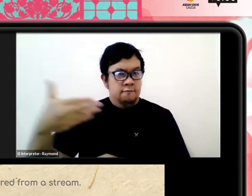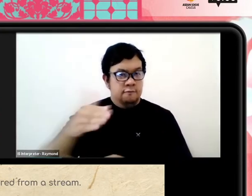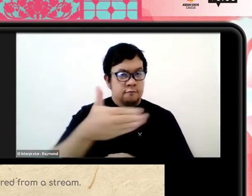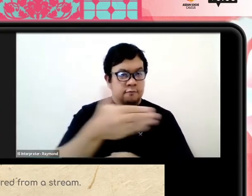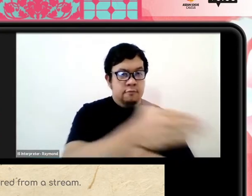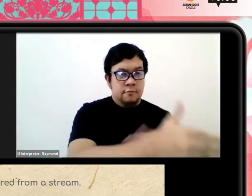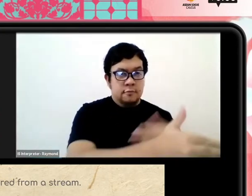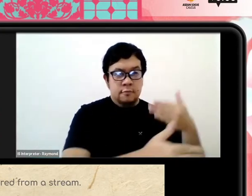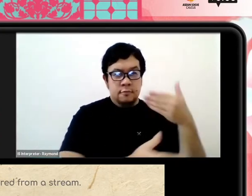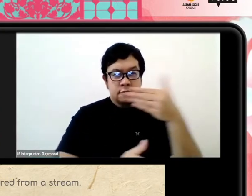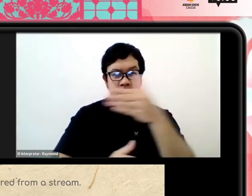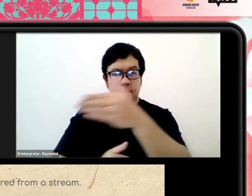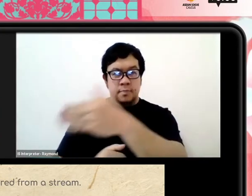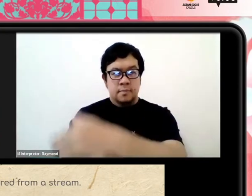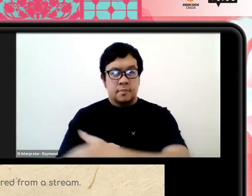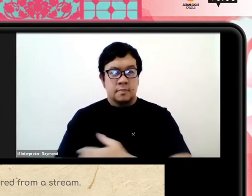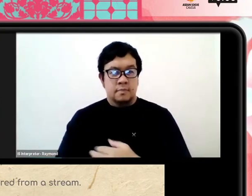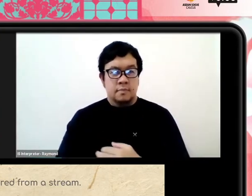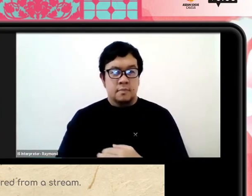God.